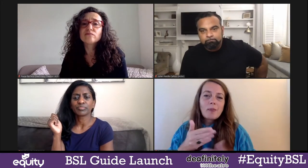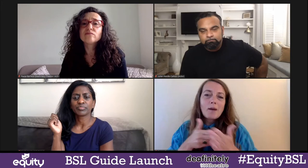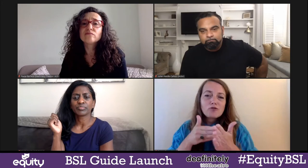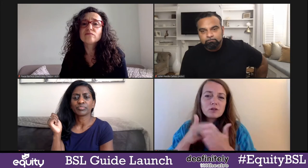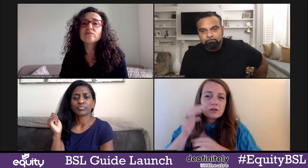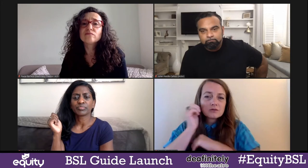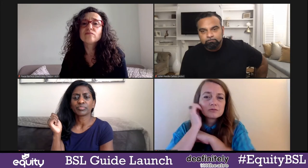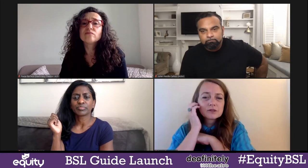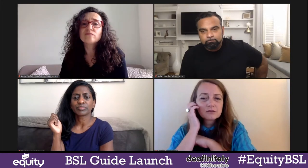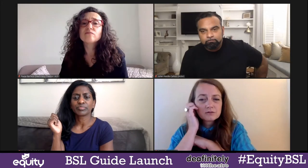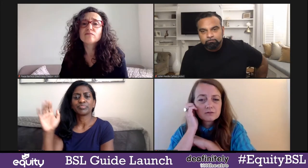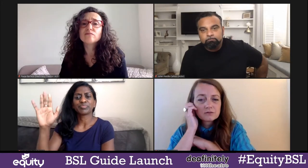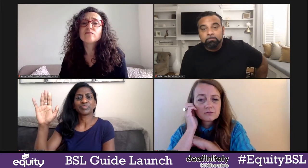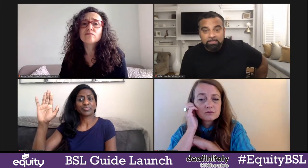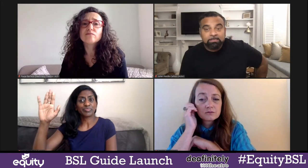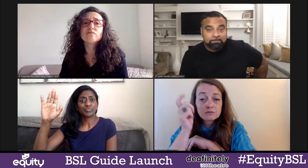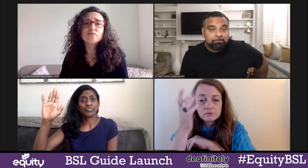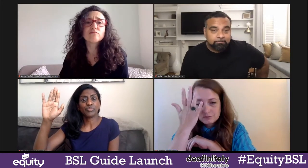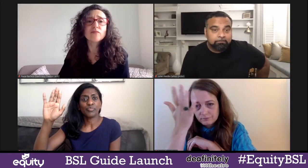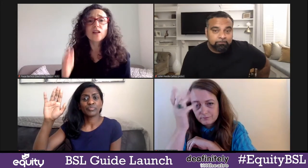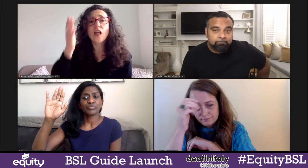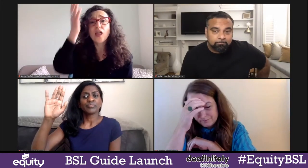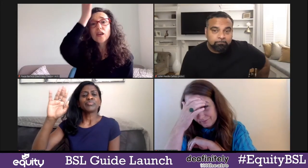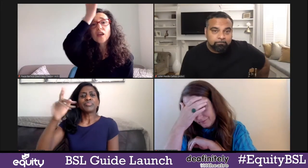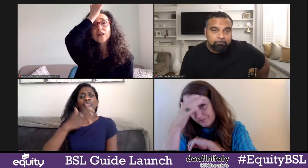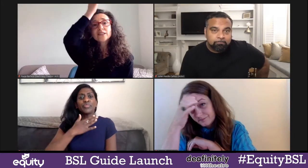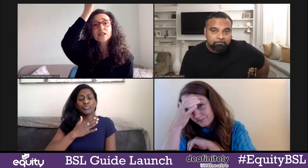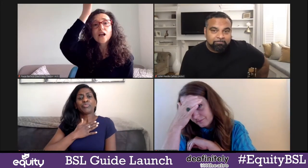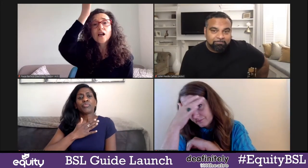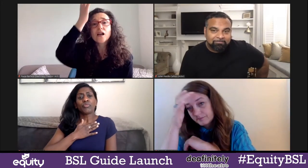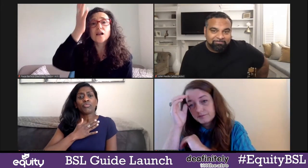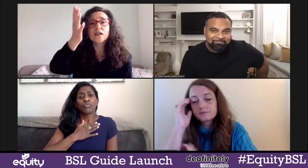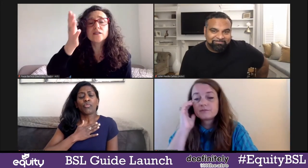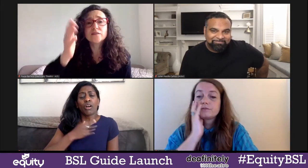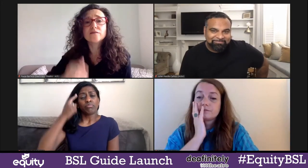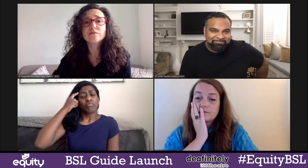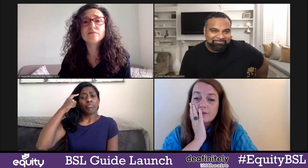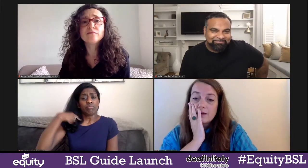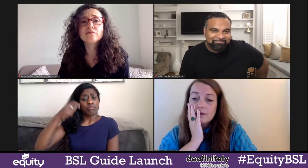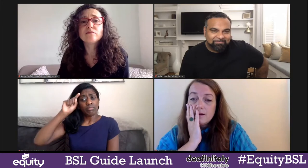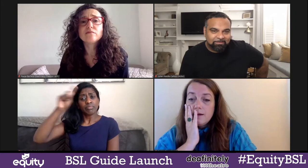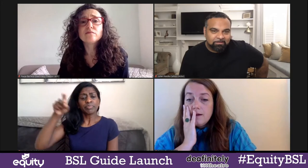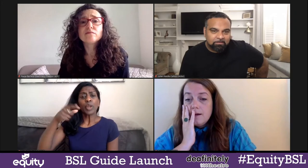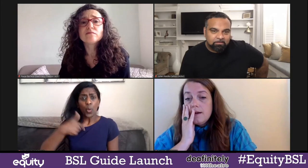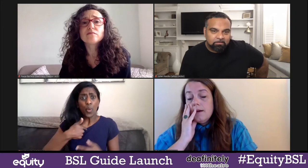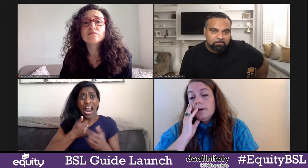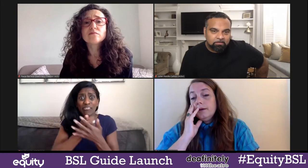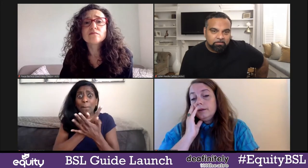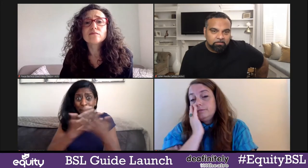feedback, they can then break down that barrier. Thank you, Sophie. I think Nadia would like to add something